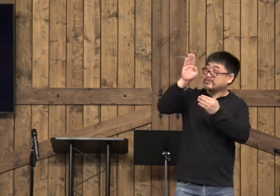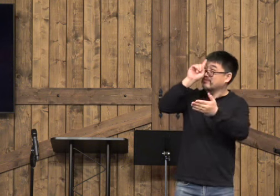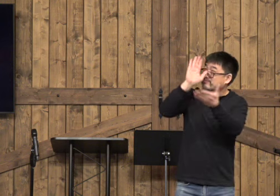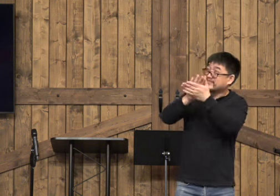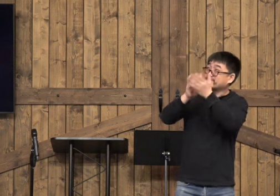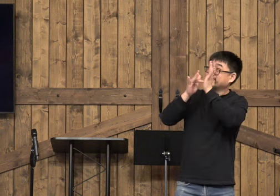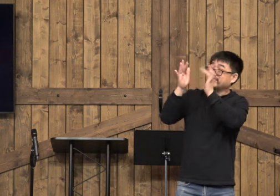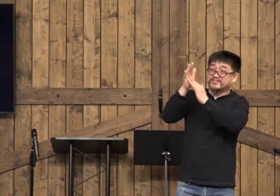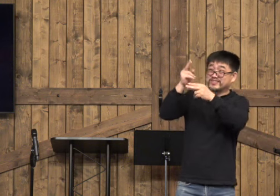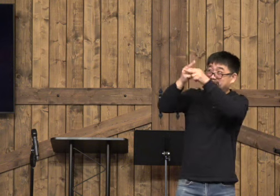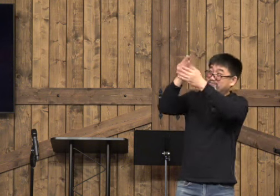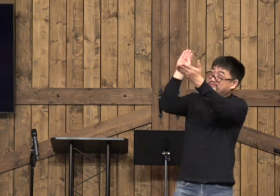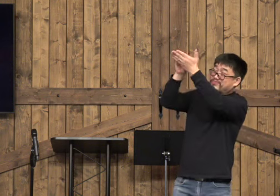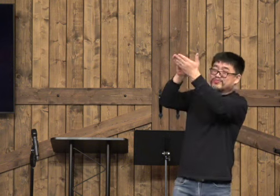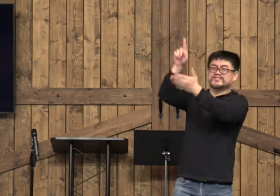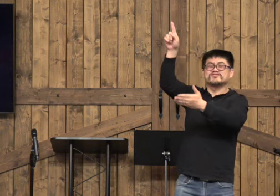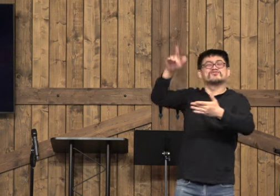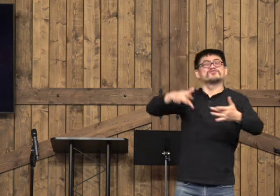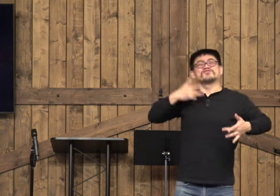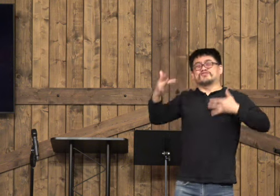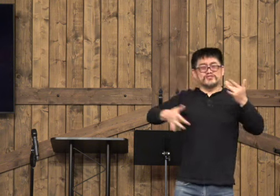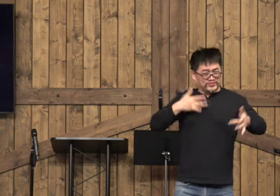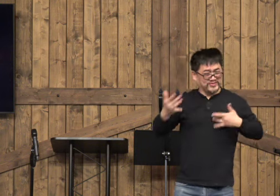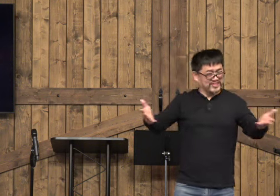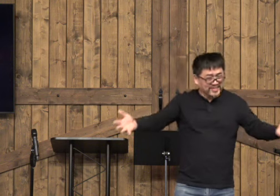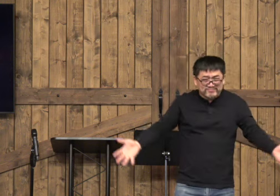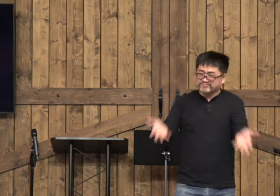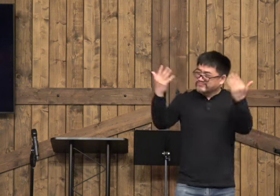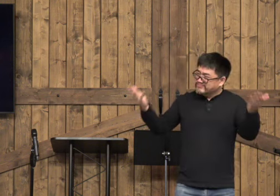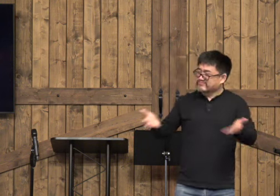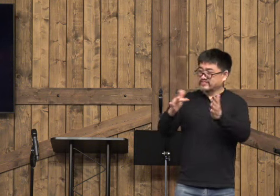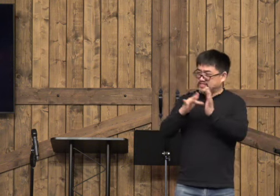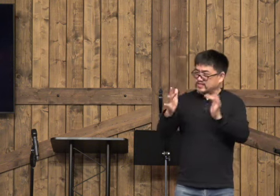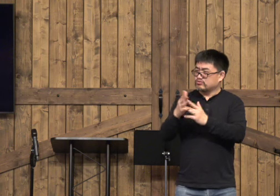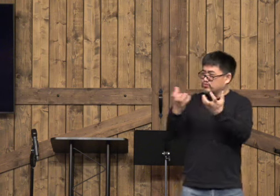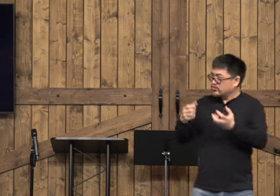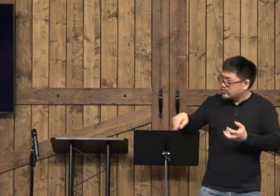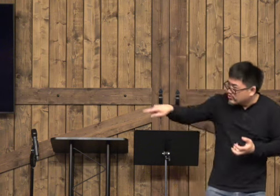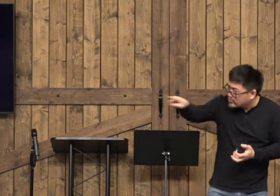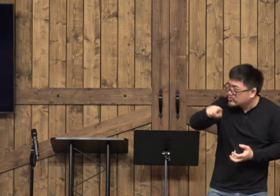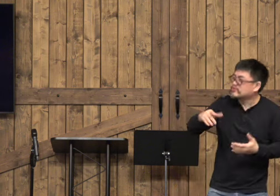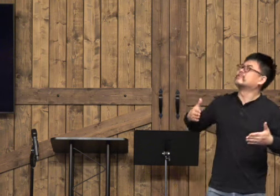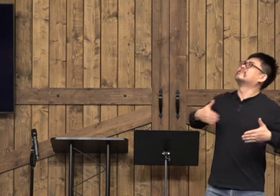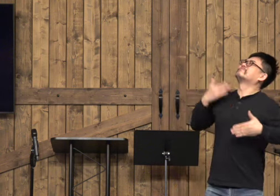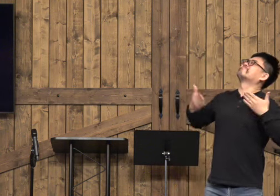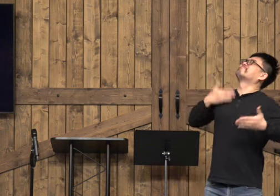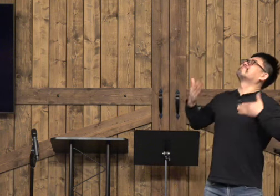That people have repented and turned to Jesus. And in Jesus' name, we will heal the forgiven.